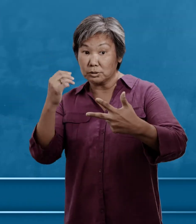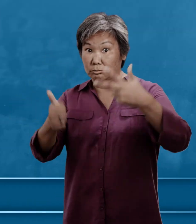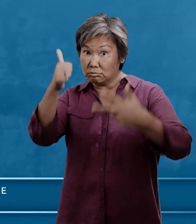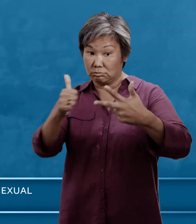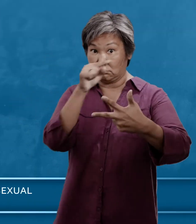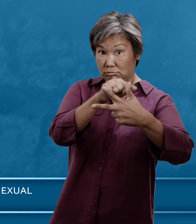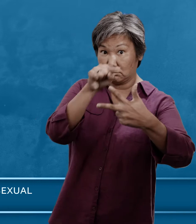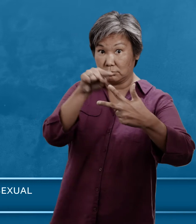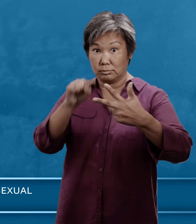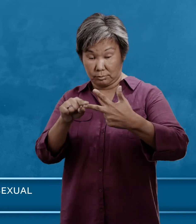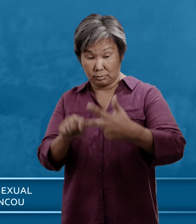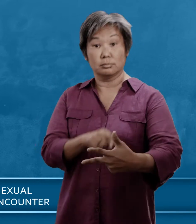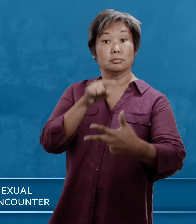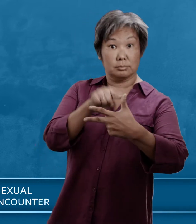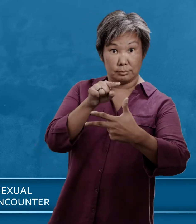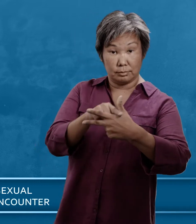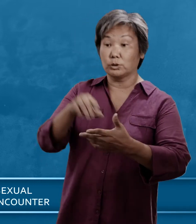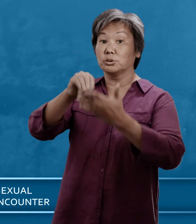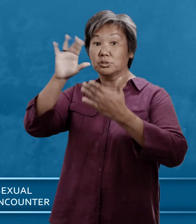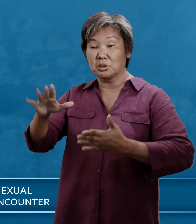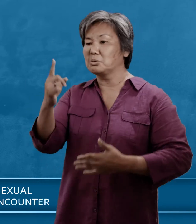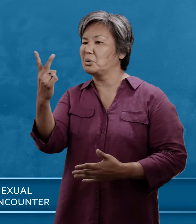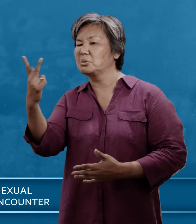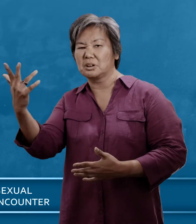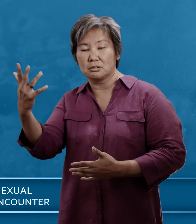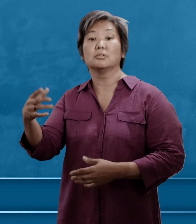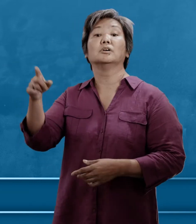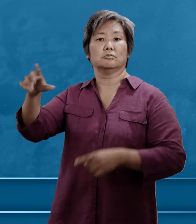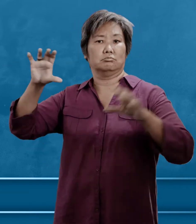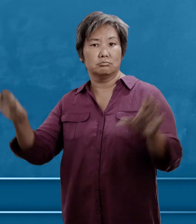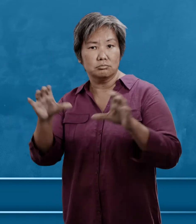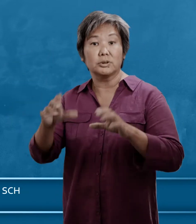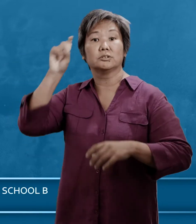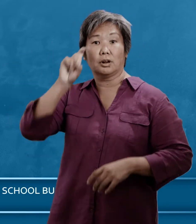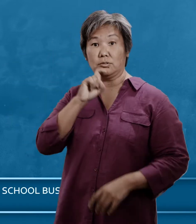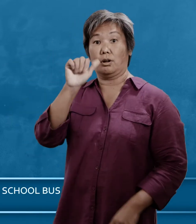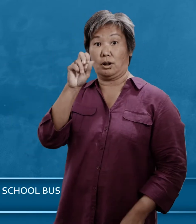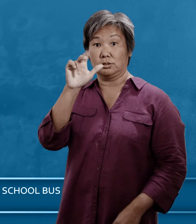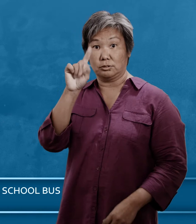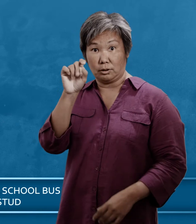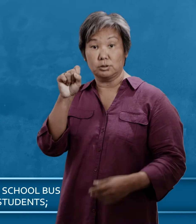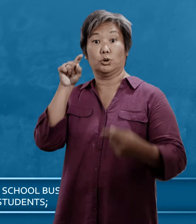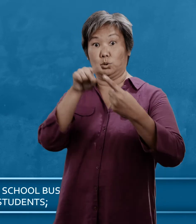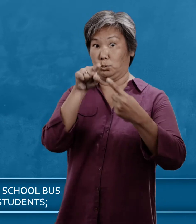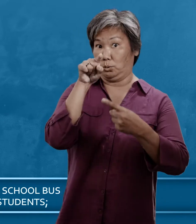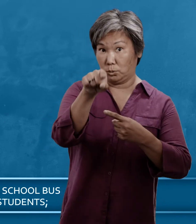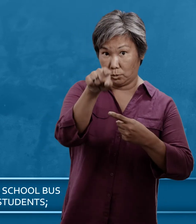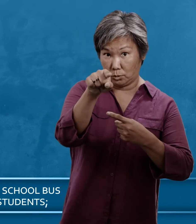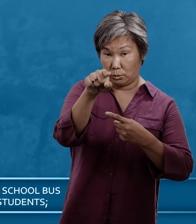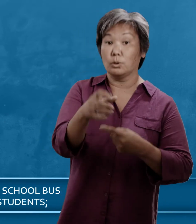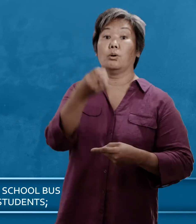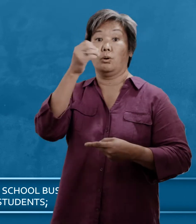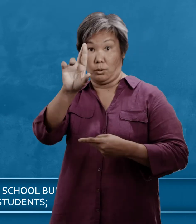And you are injured by 1. A sexual assault or coerced sexual encounter on the school grounds or on a school bus